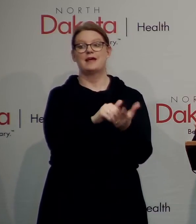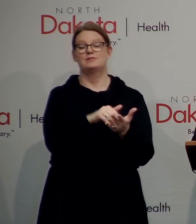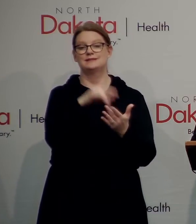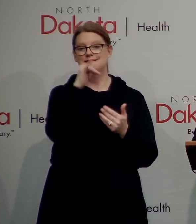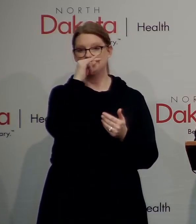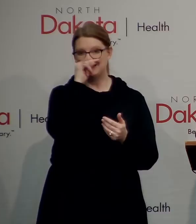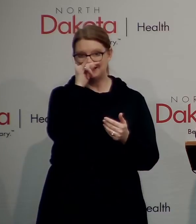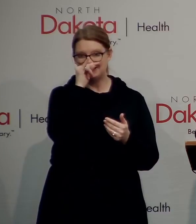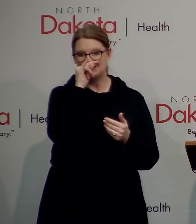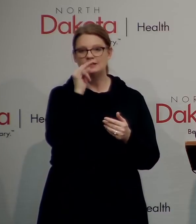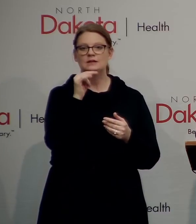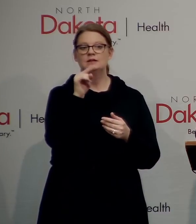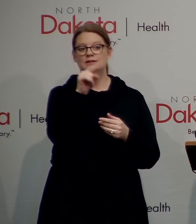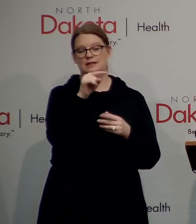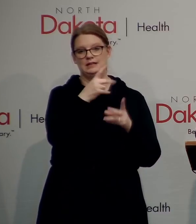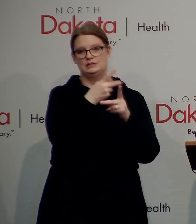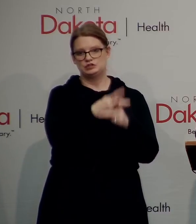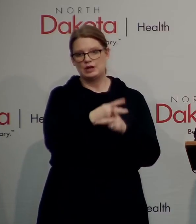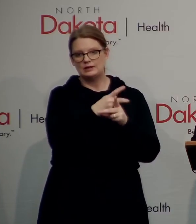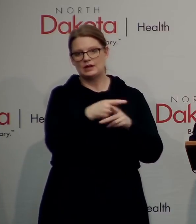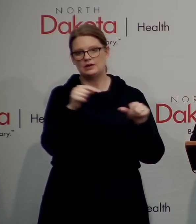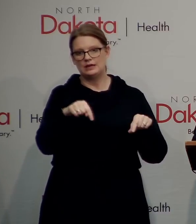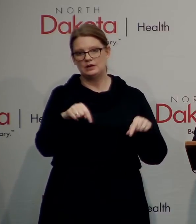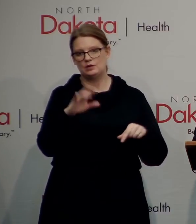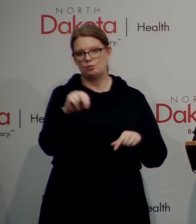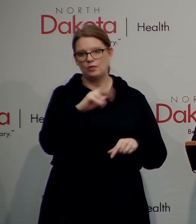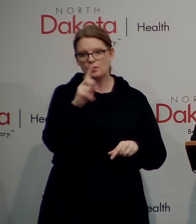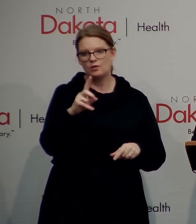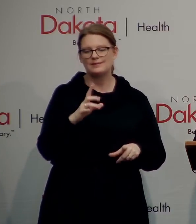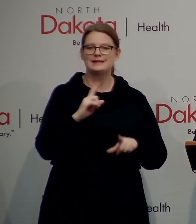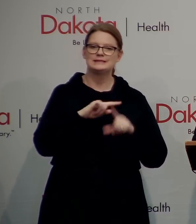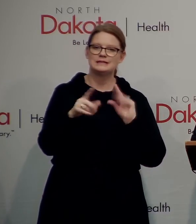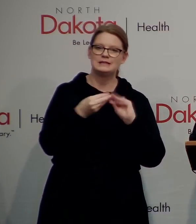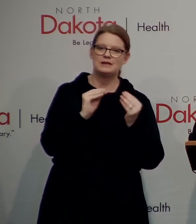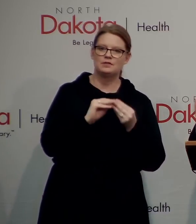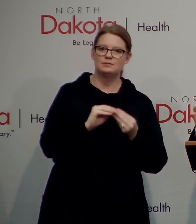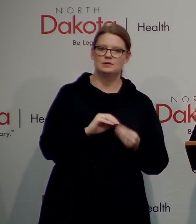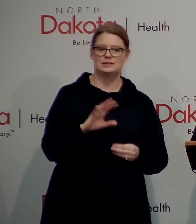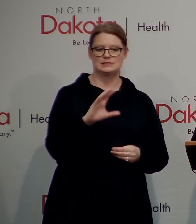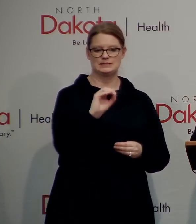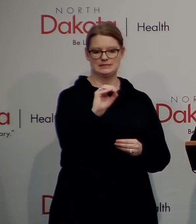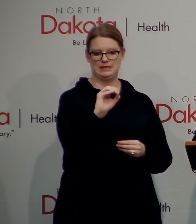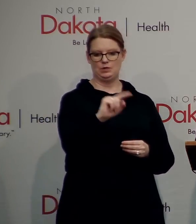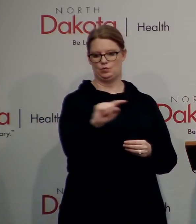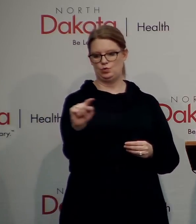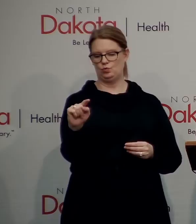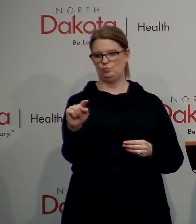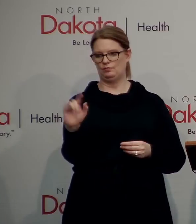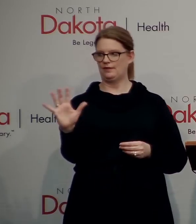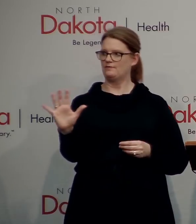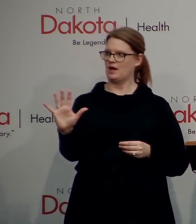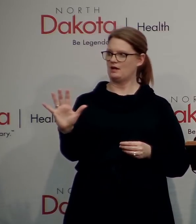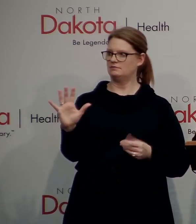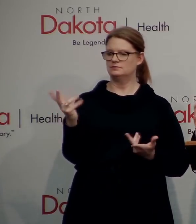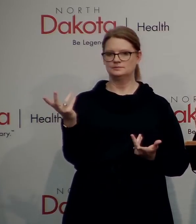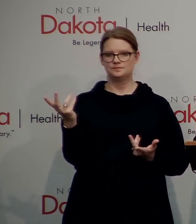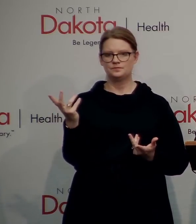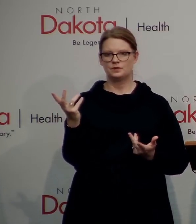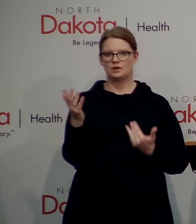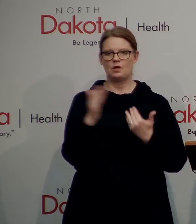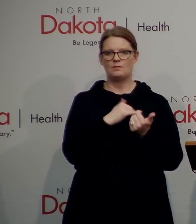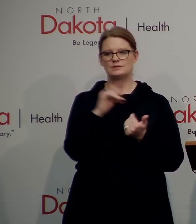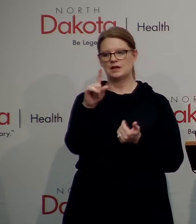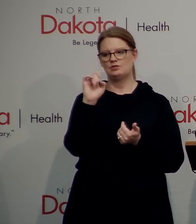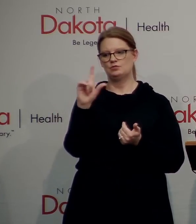45,000 kids that are in childcare in North Dakota. That's a different number. That's the 0 to sort of 5 years old. We've got close